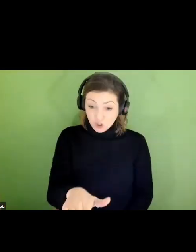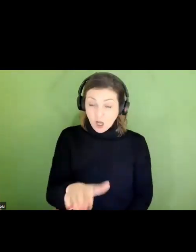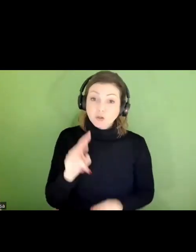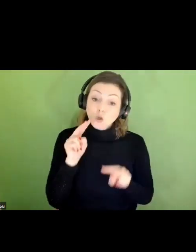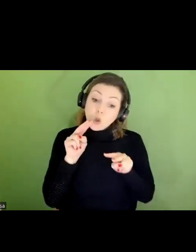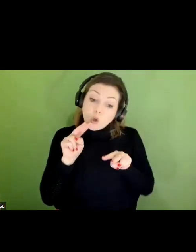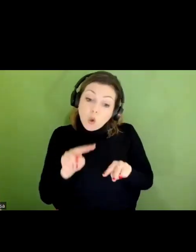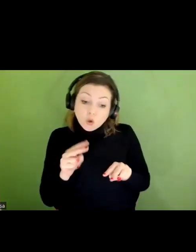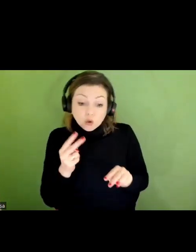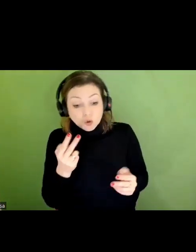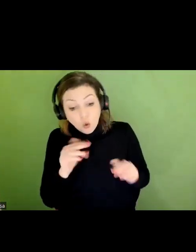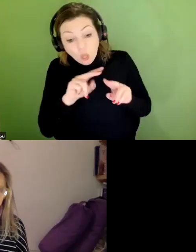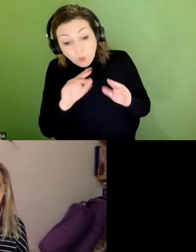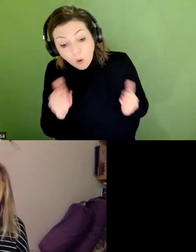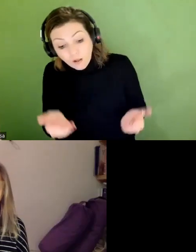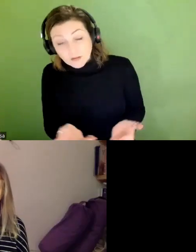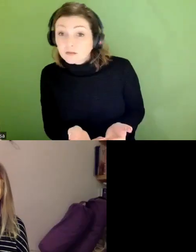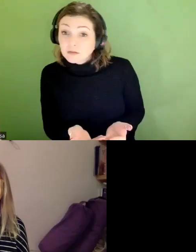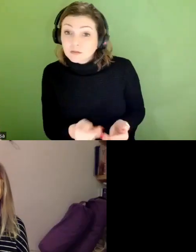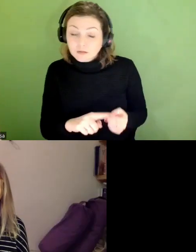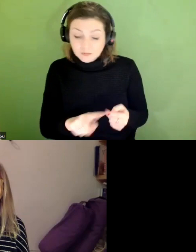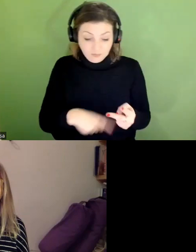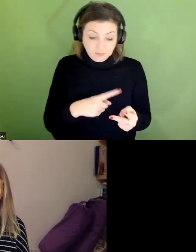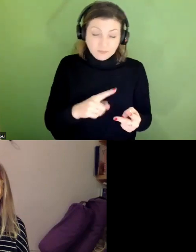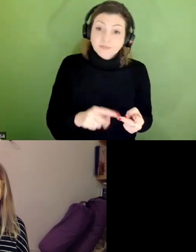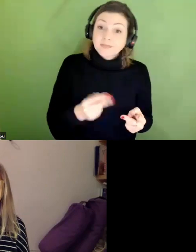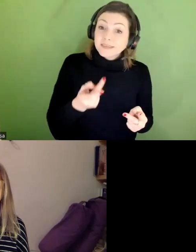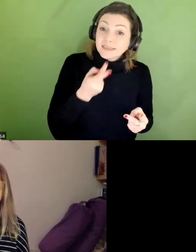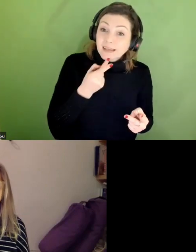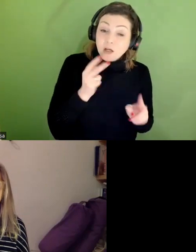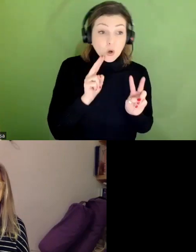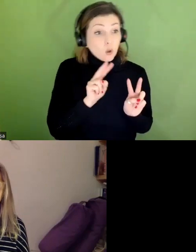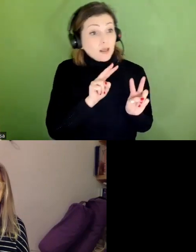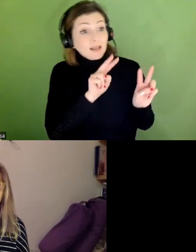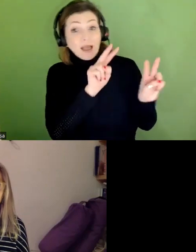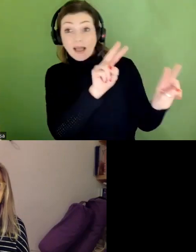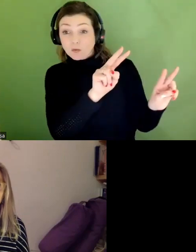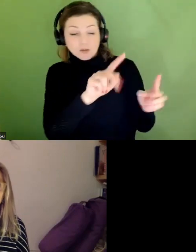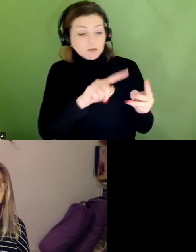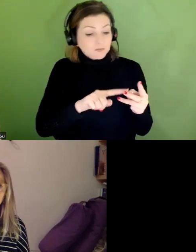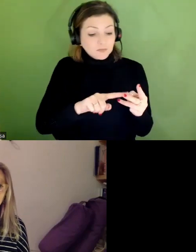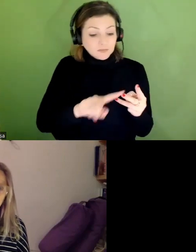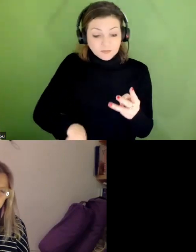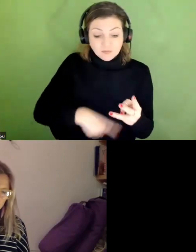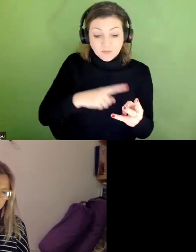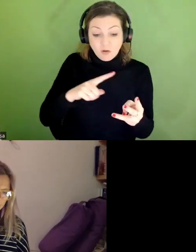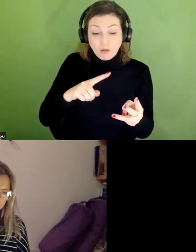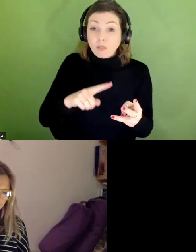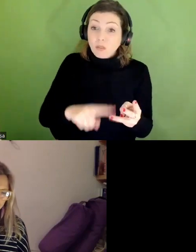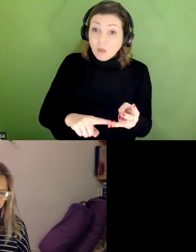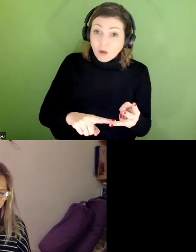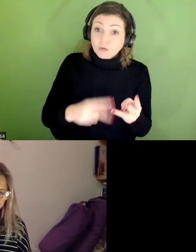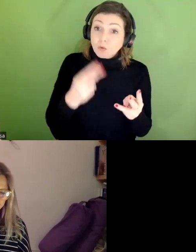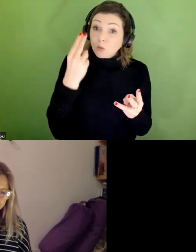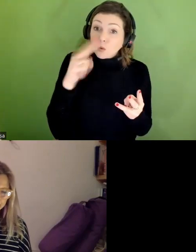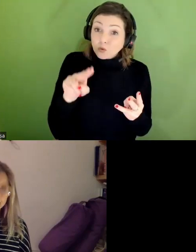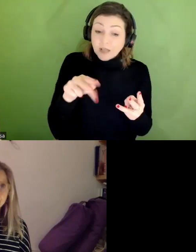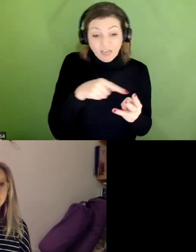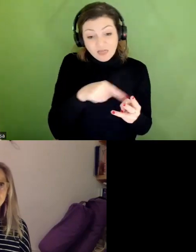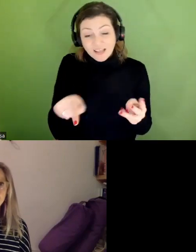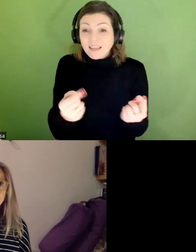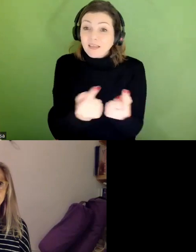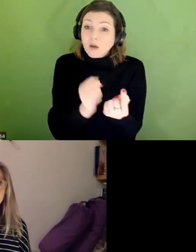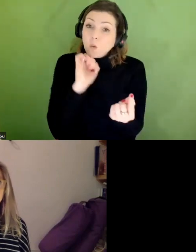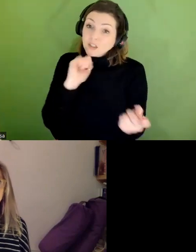on the World. The second is entitled Looking Out, and the third is called These Things